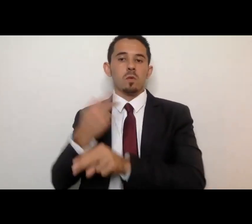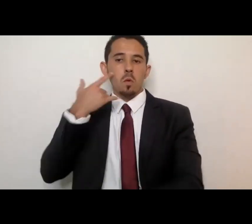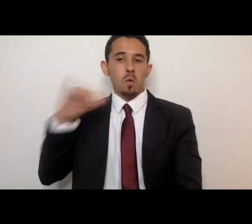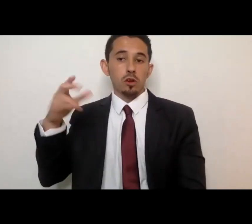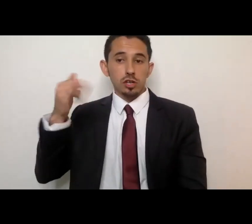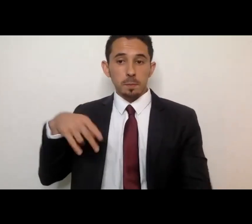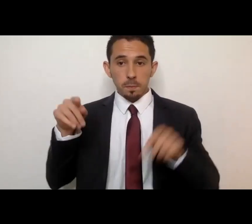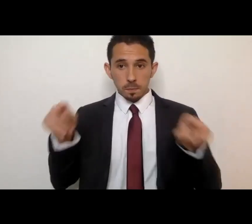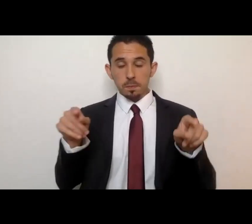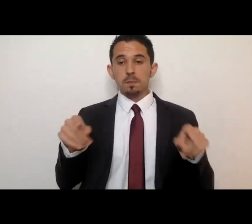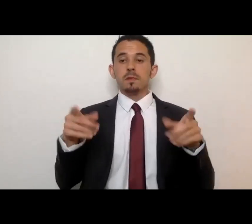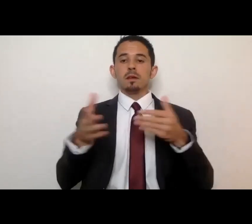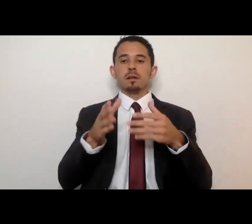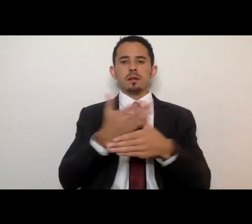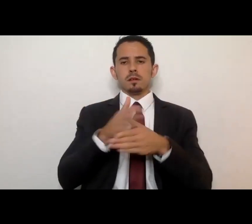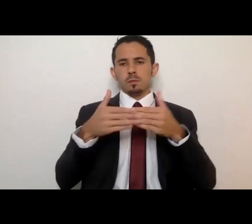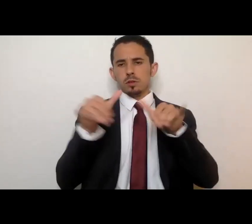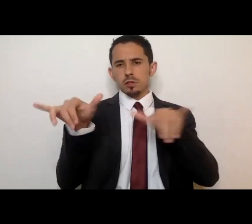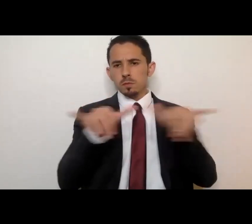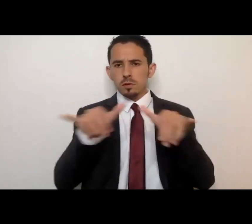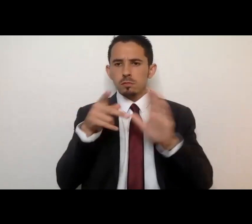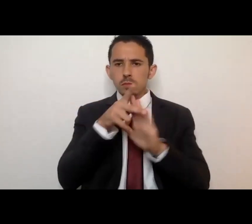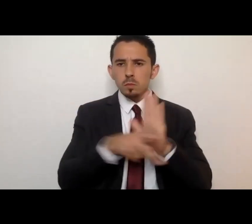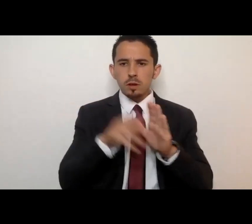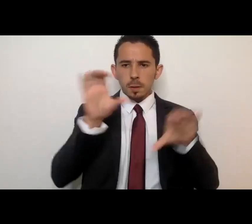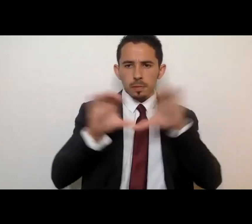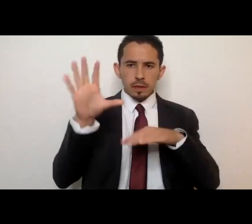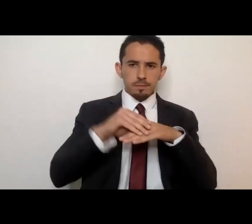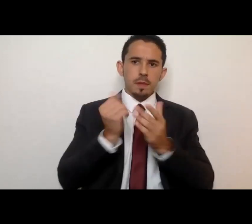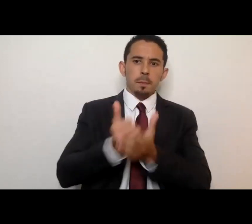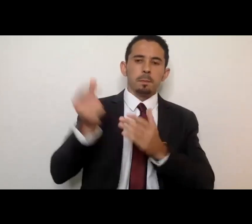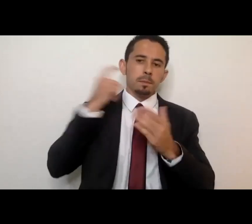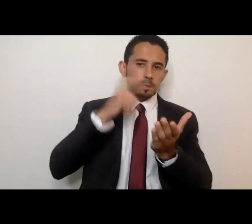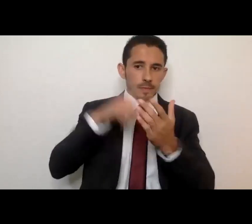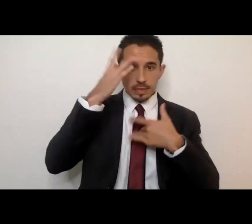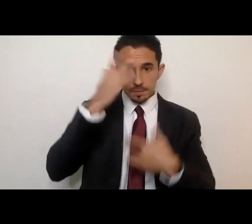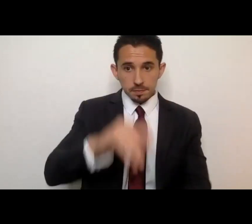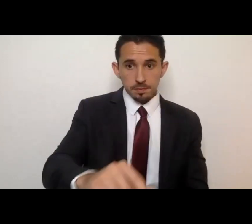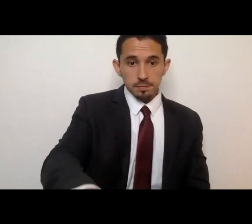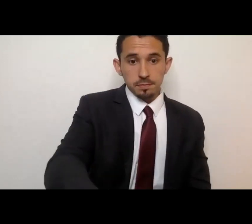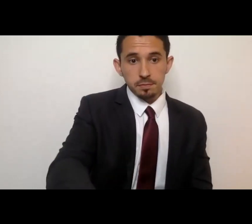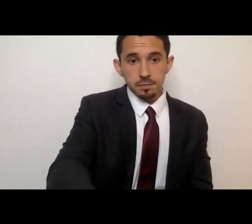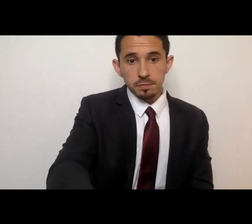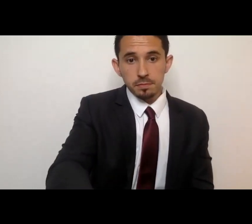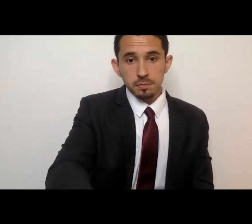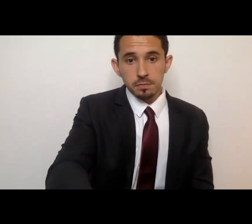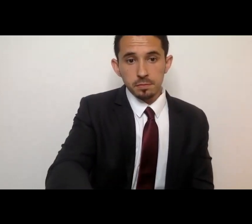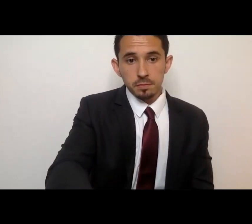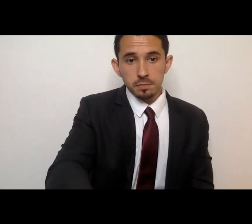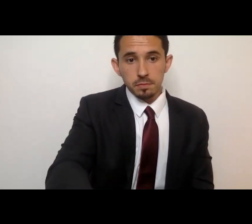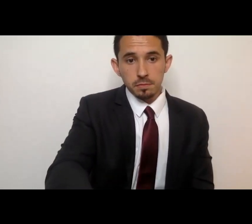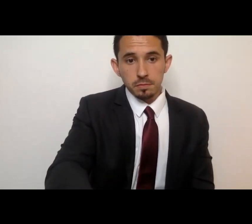SiO2, or gold for the GCFP. They're almost similar in properties and chemical composition, and they help to